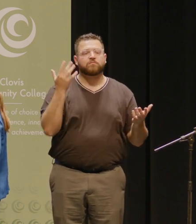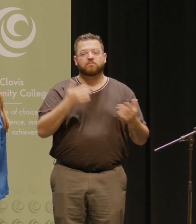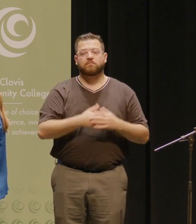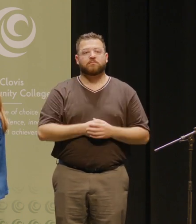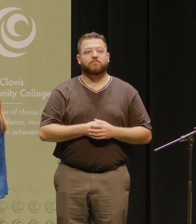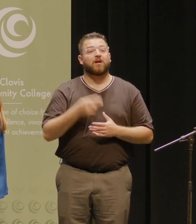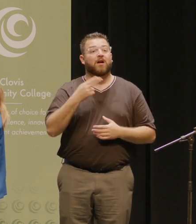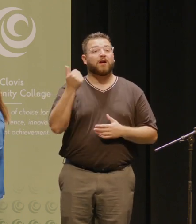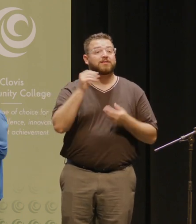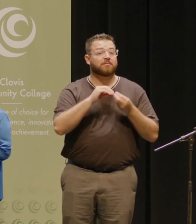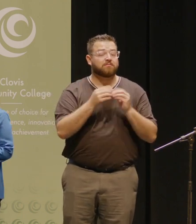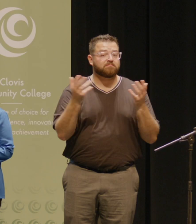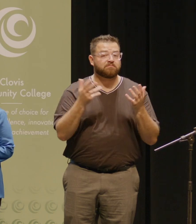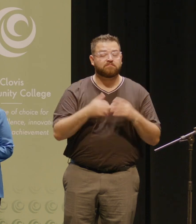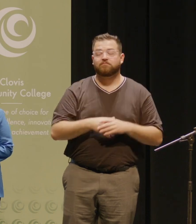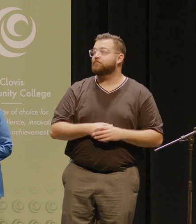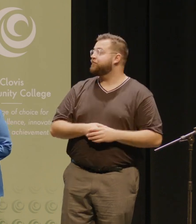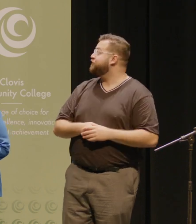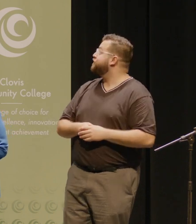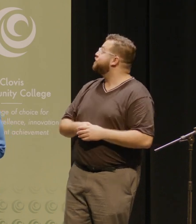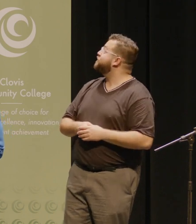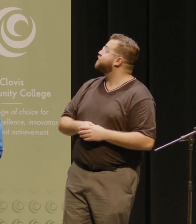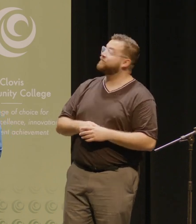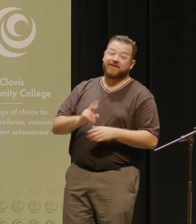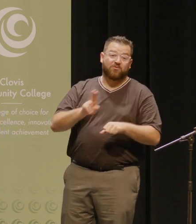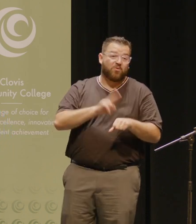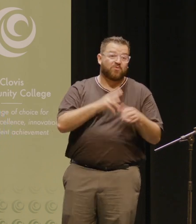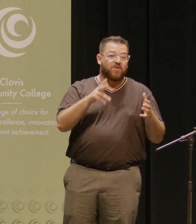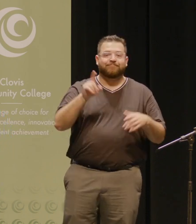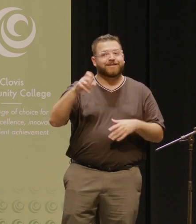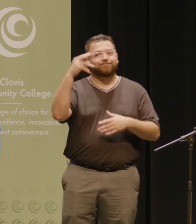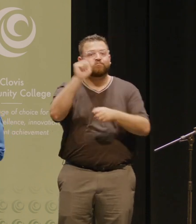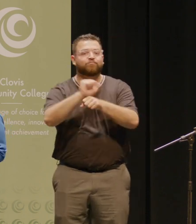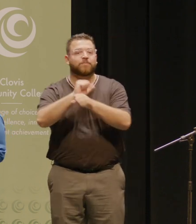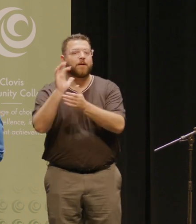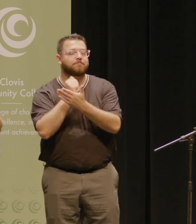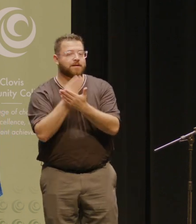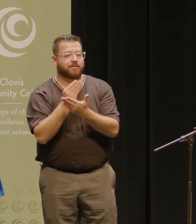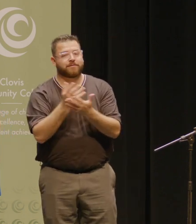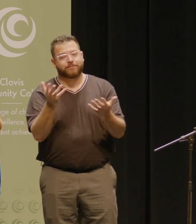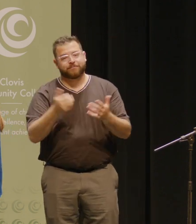And the highest number is, of course, they needed to work. Survival mode.